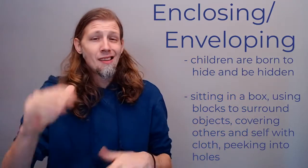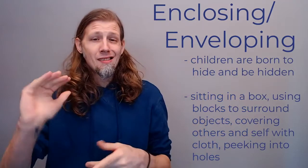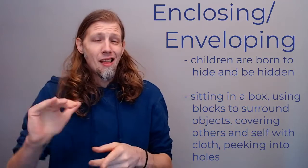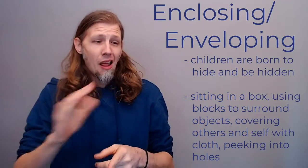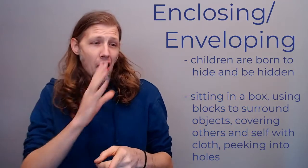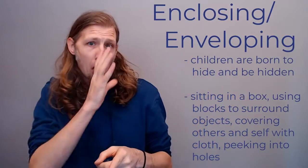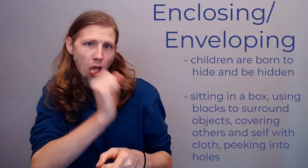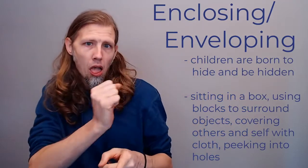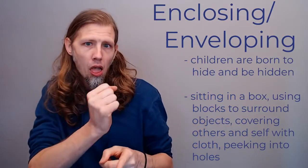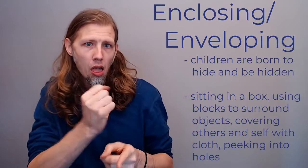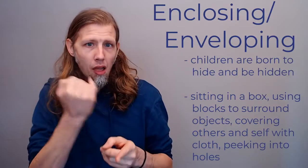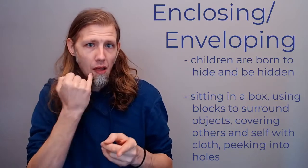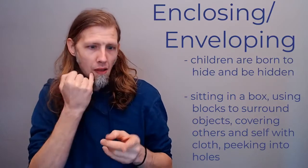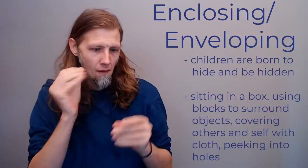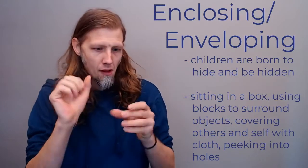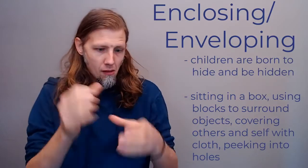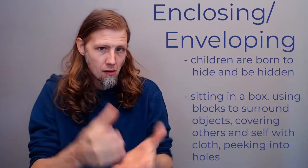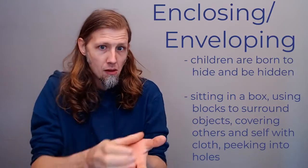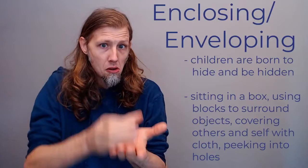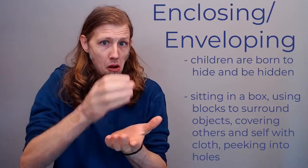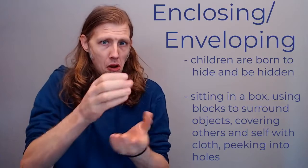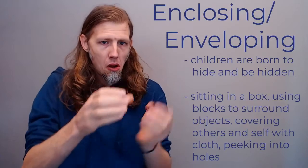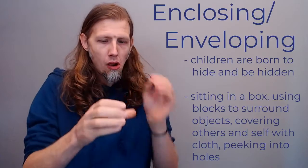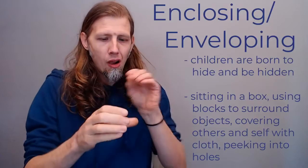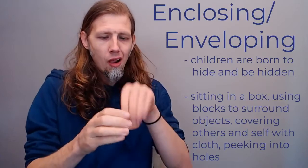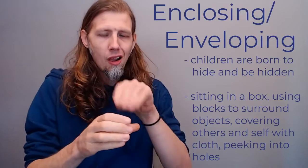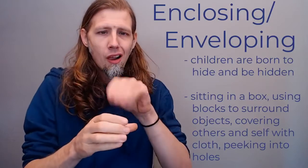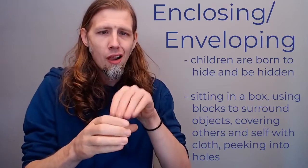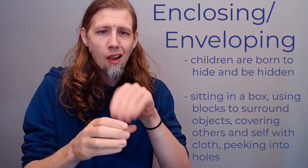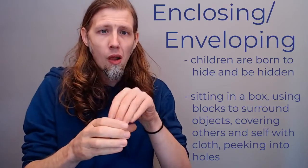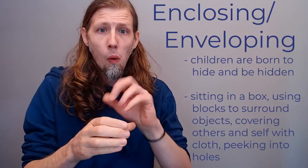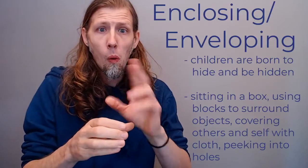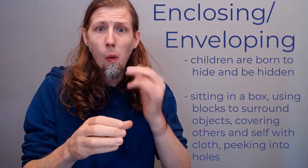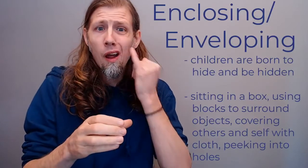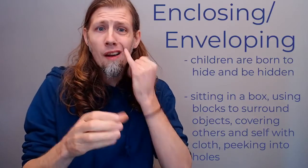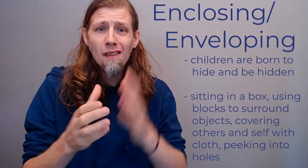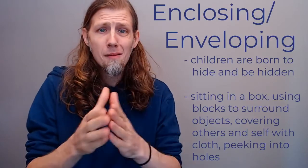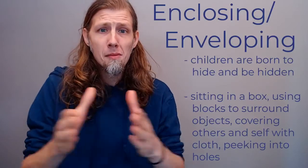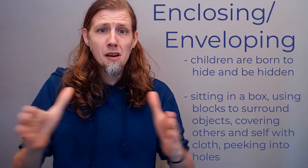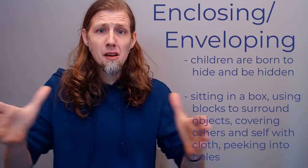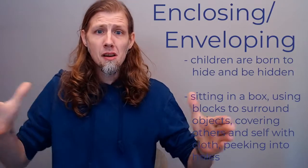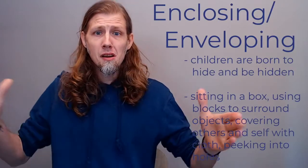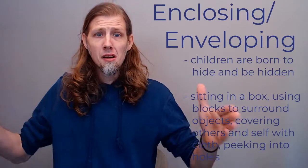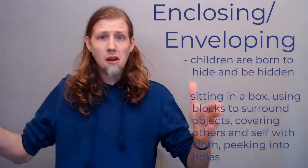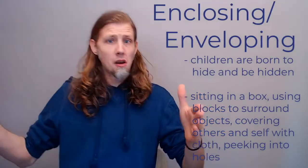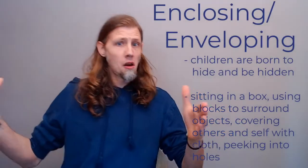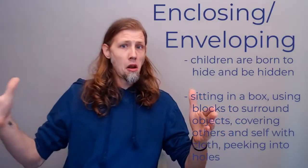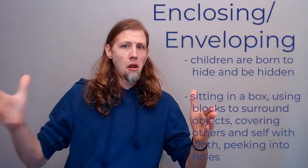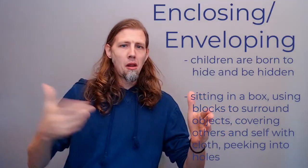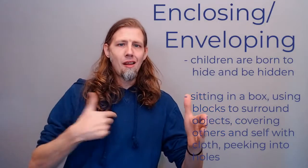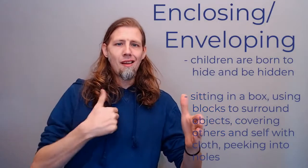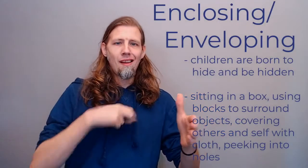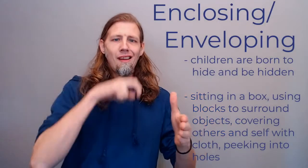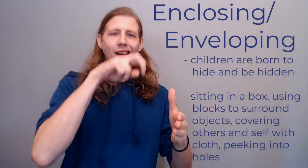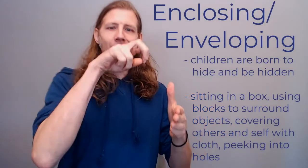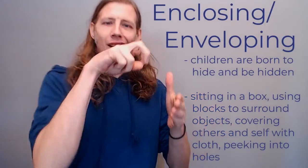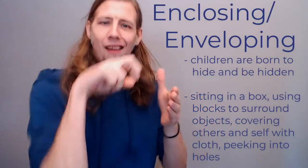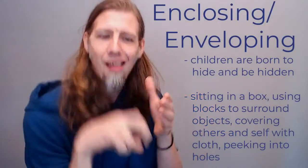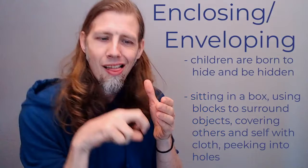sight. Children enjoy filling a container with small objects, or if the container is big enough, placing